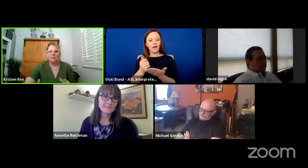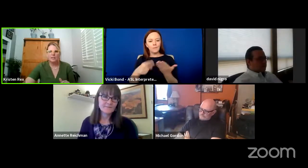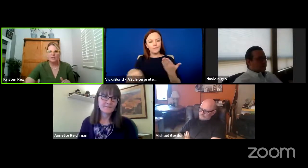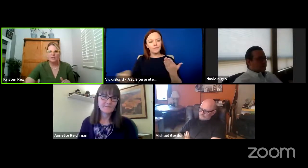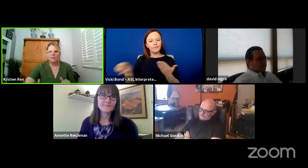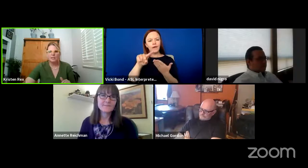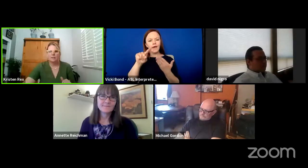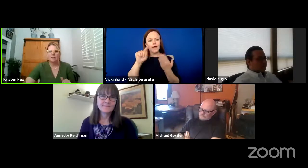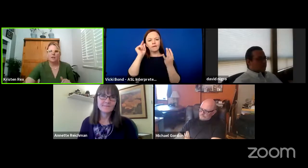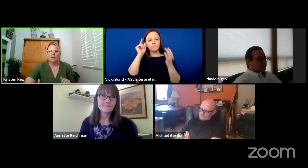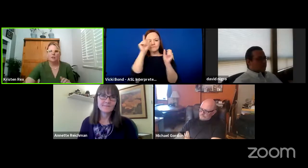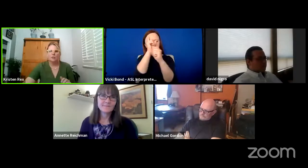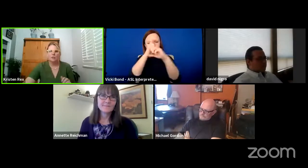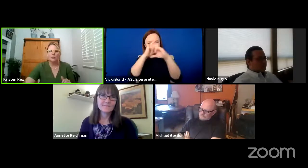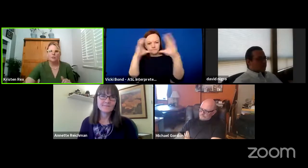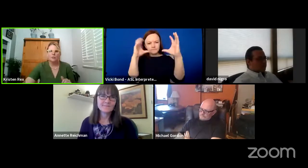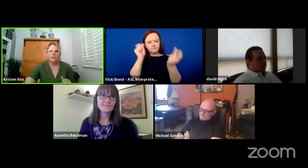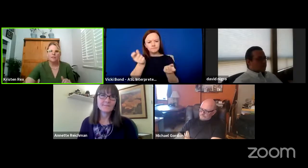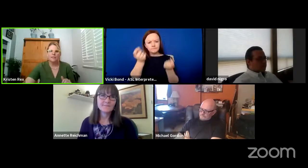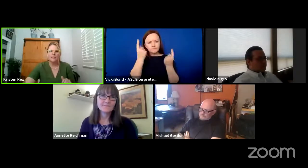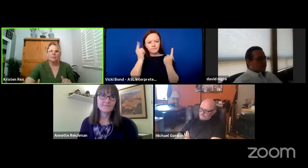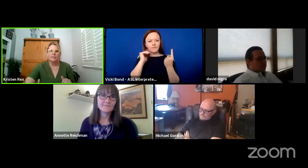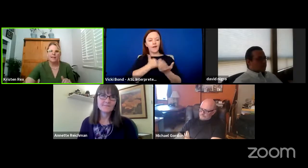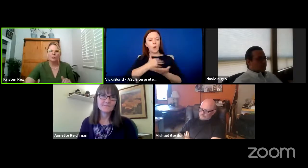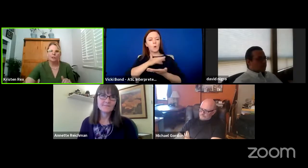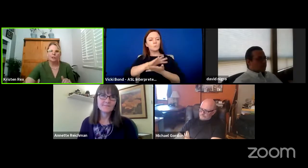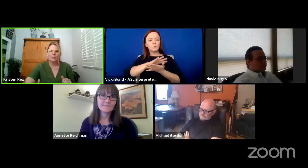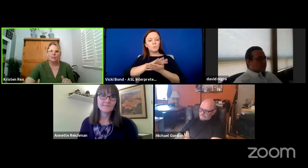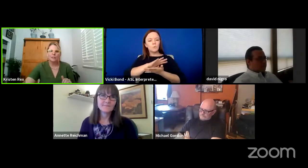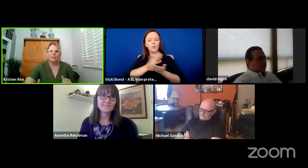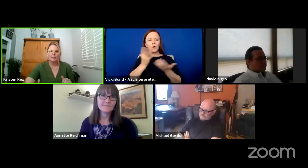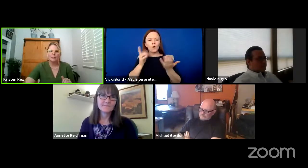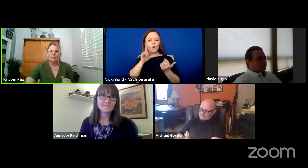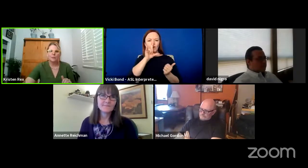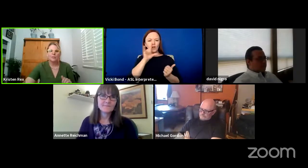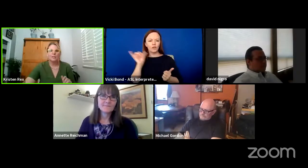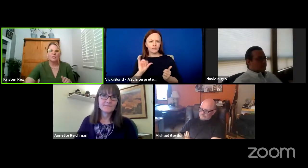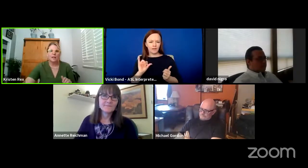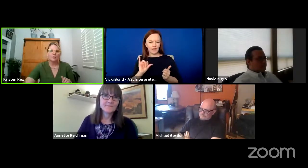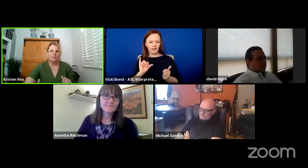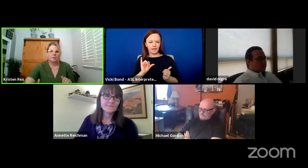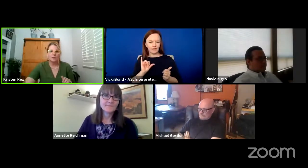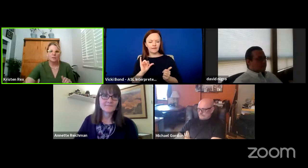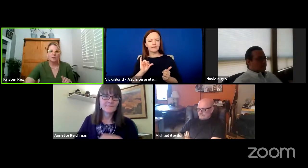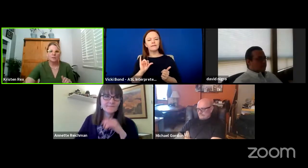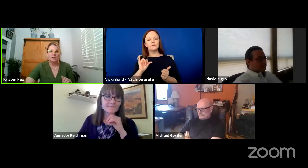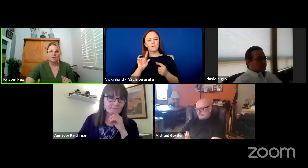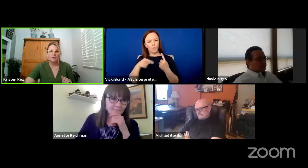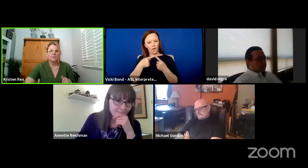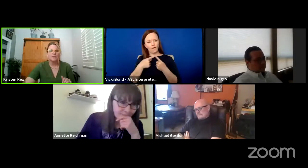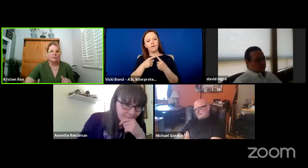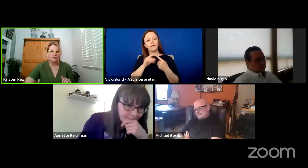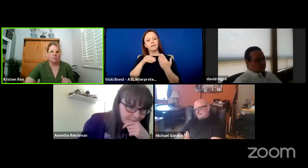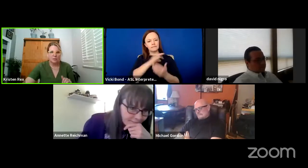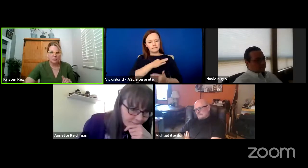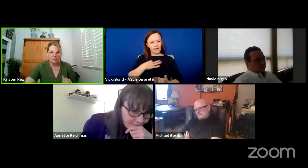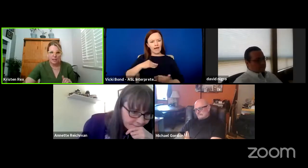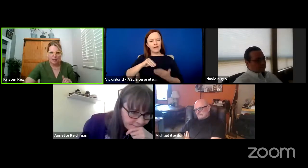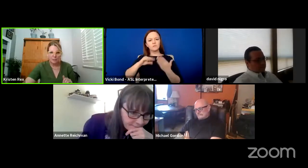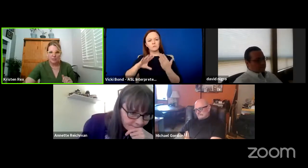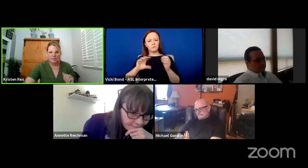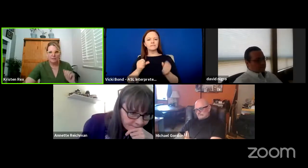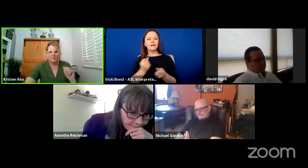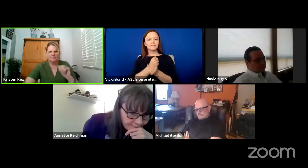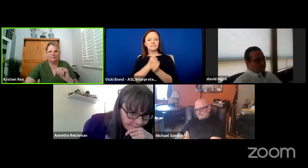an understanding of our schools as they will now look when staff and students can safely return